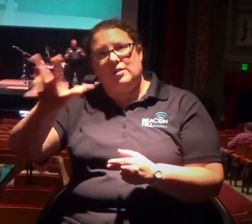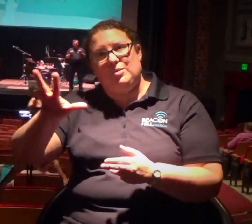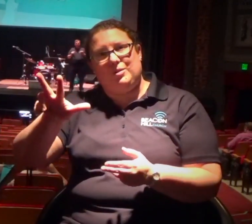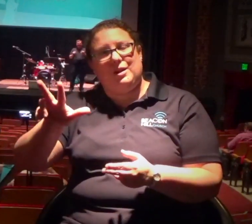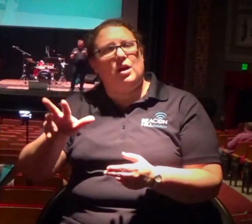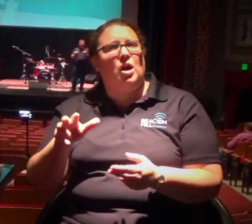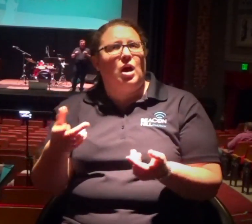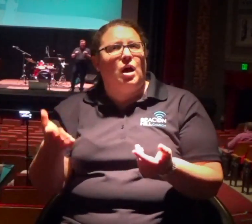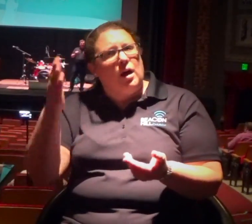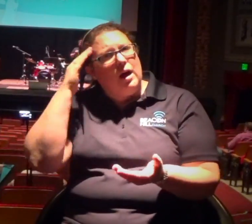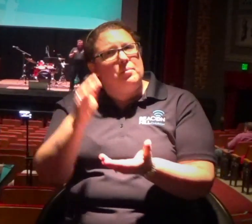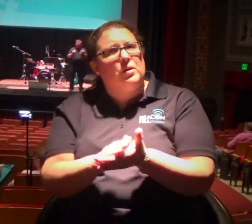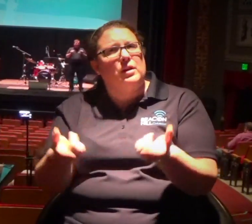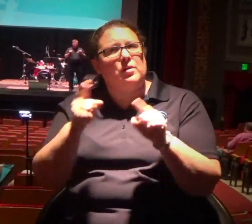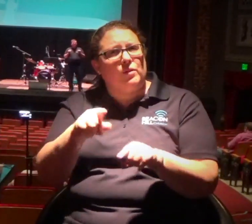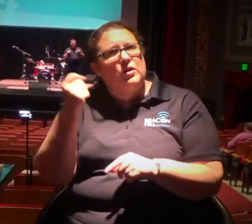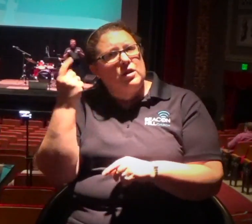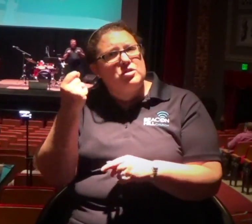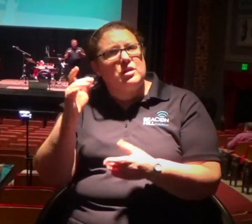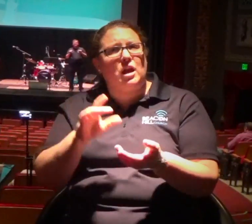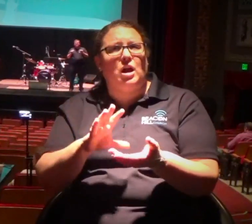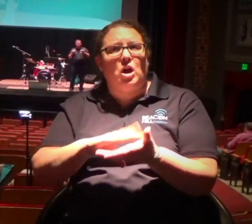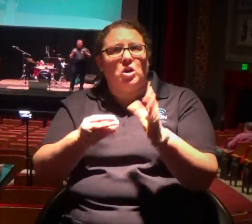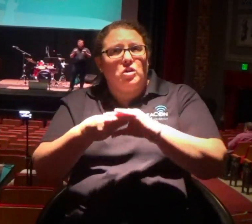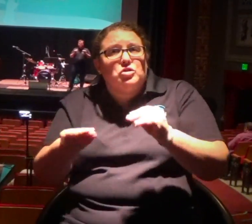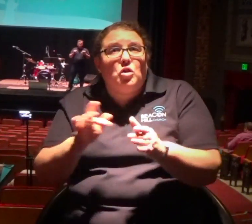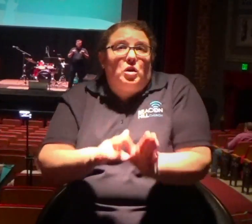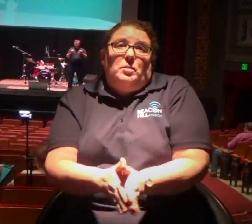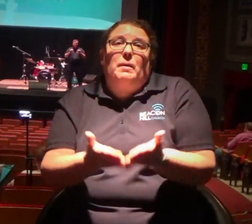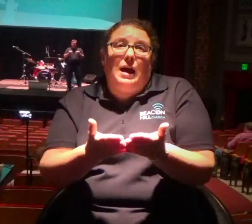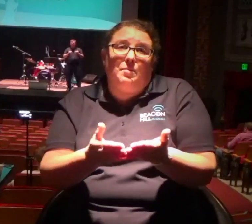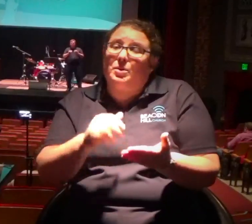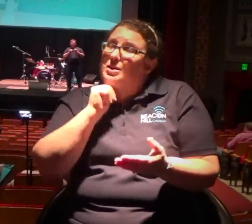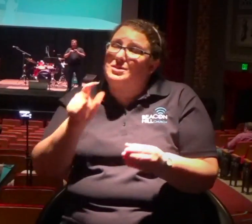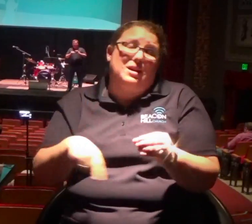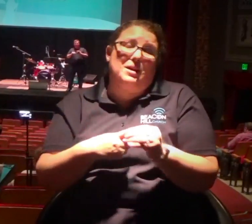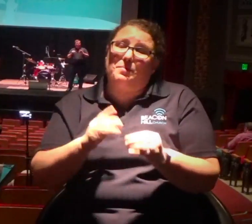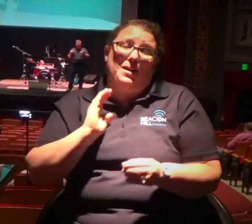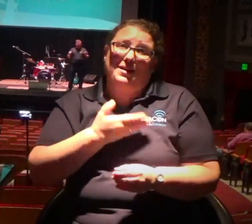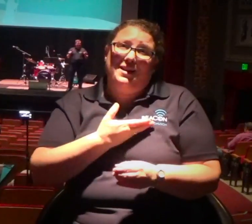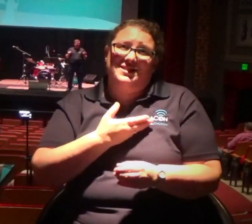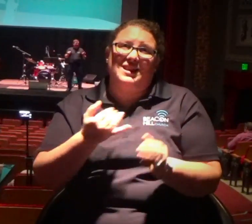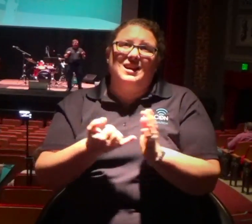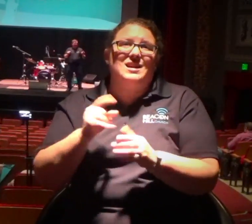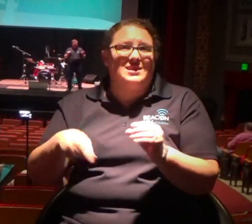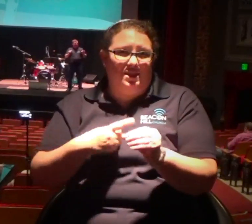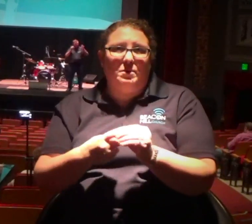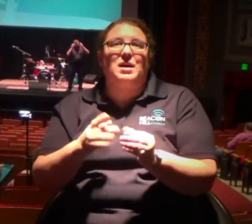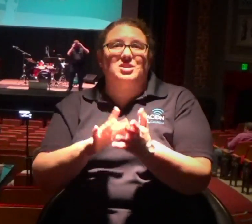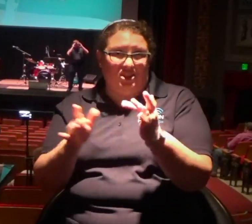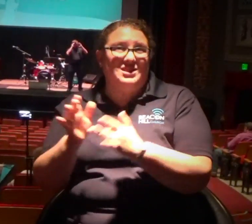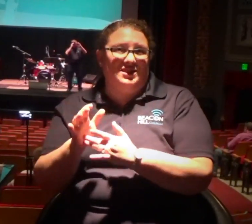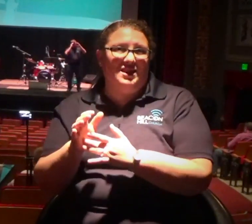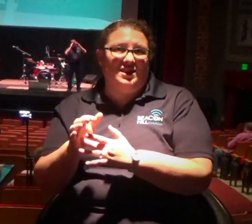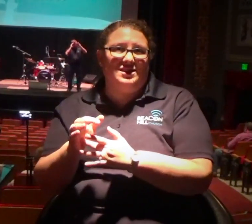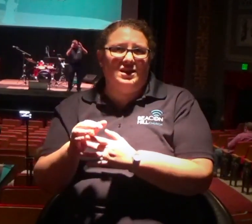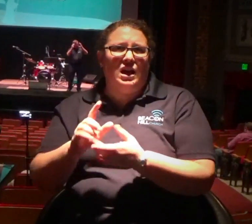of the Bible, that the Bible is not about us, that it's about Jesus, it will change your outlook on everything. And so we really want to